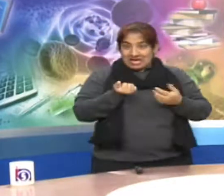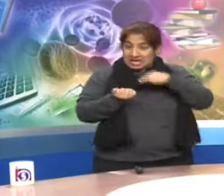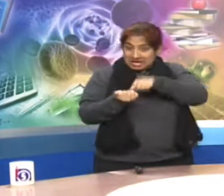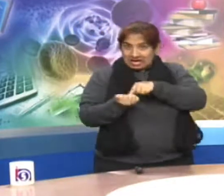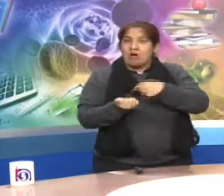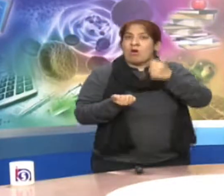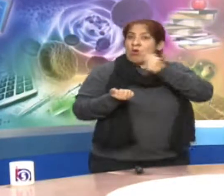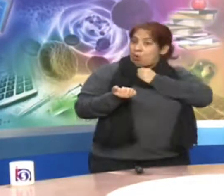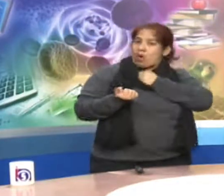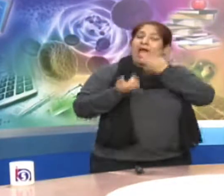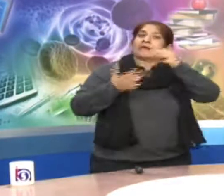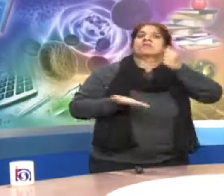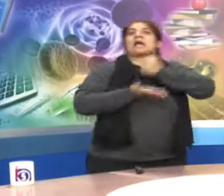are so many.